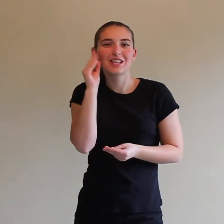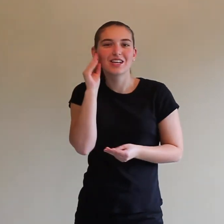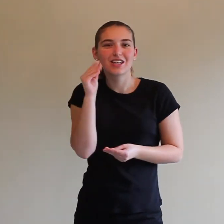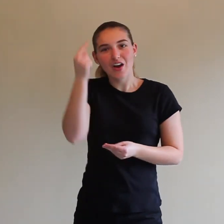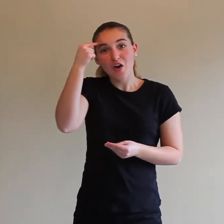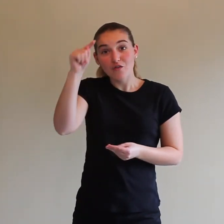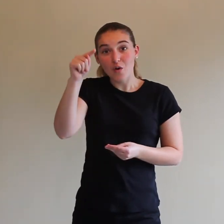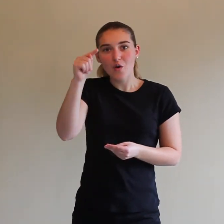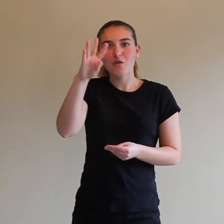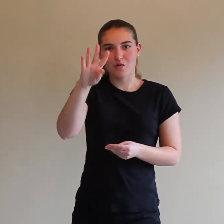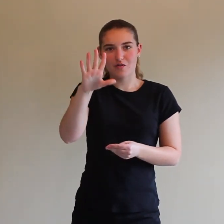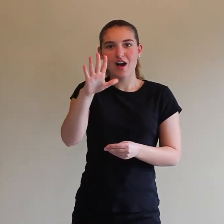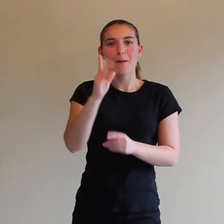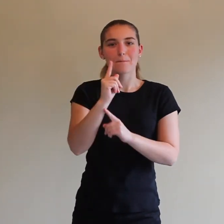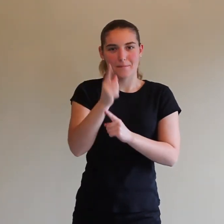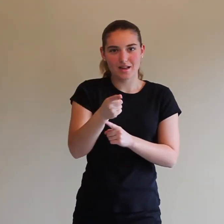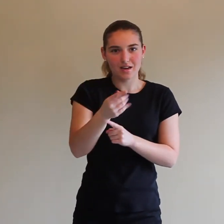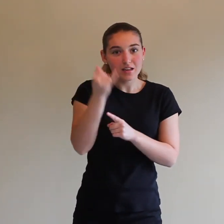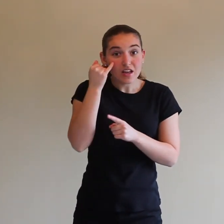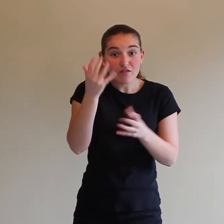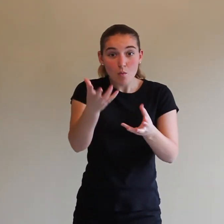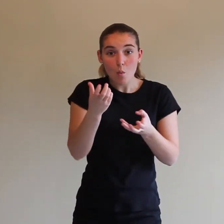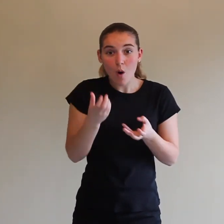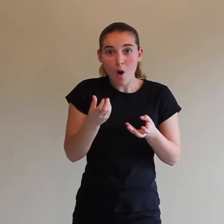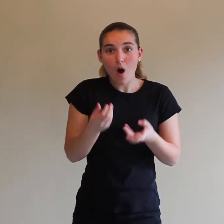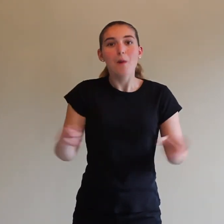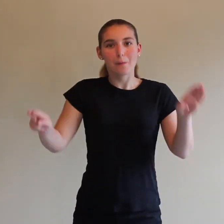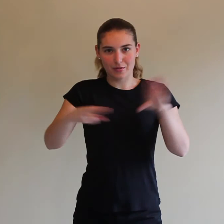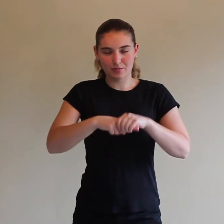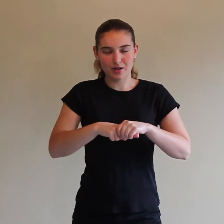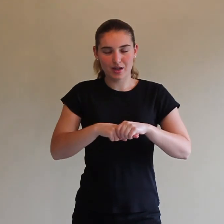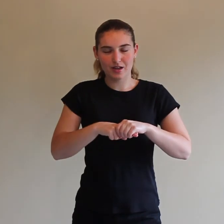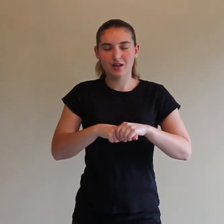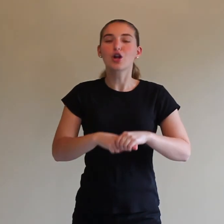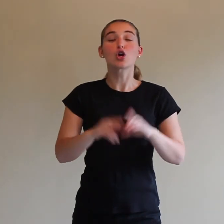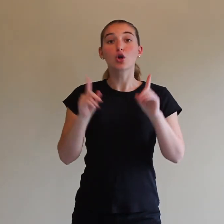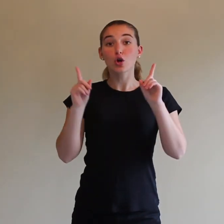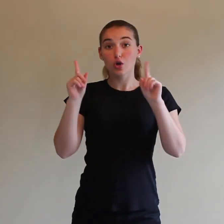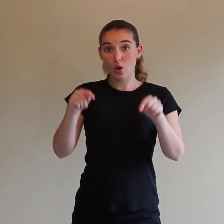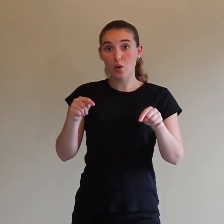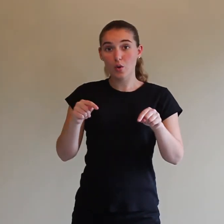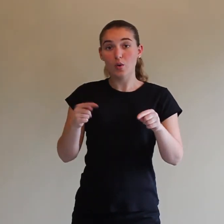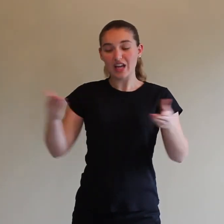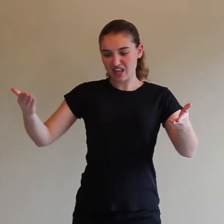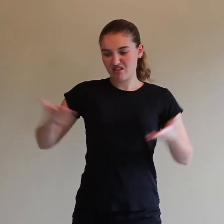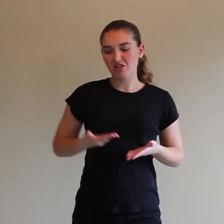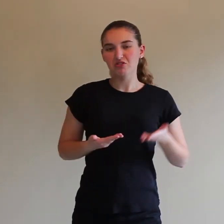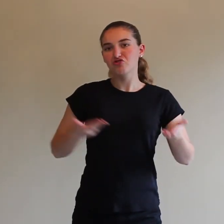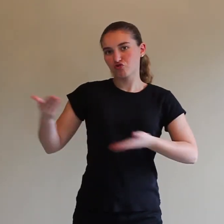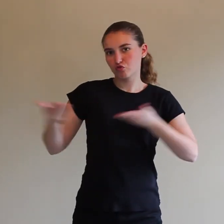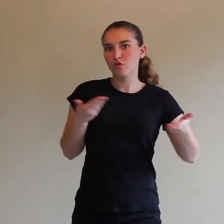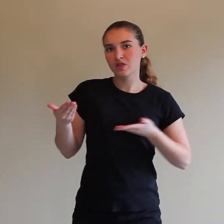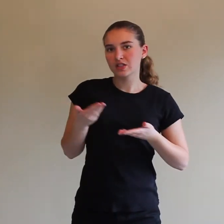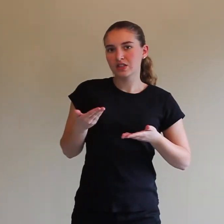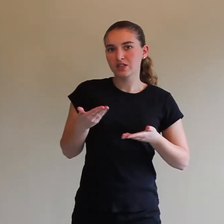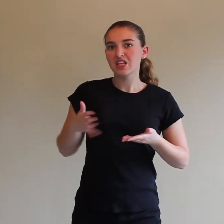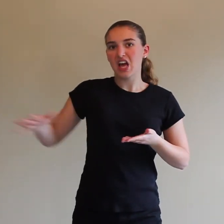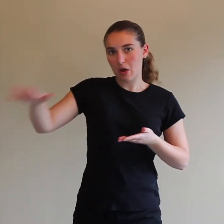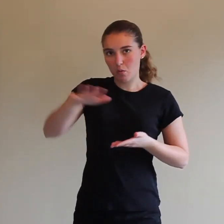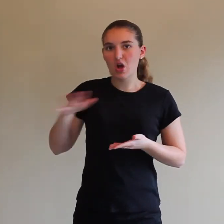some of our stingrays here at the aquarium, every day we have a 45-minute stingray feeding tour. You can purchase